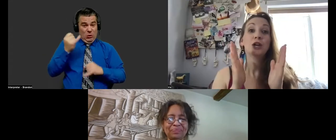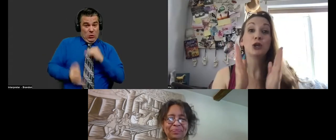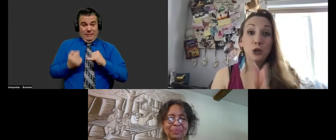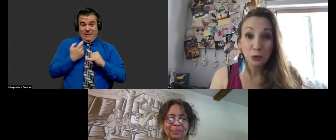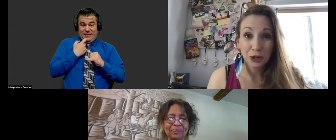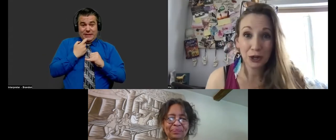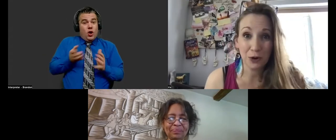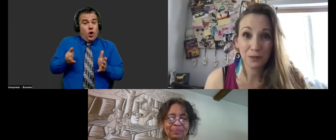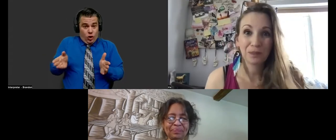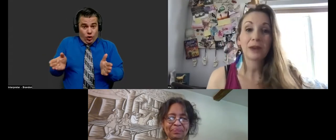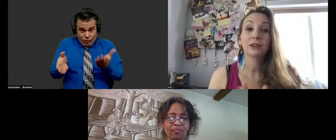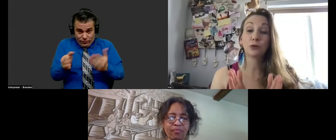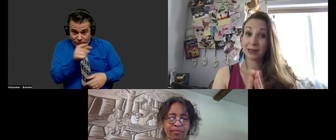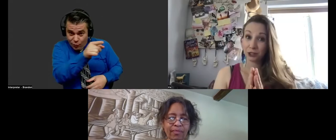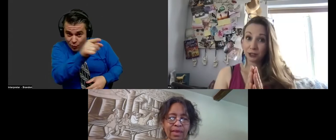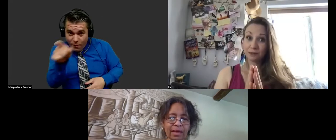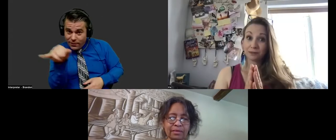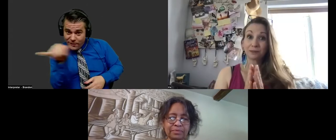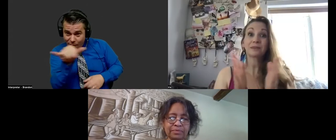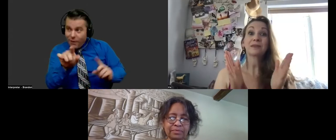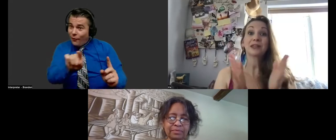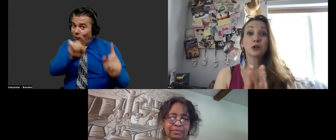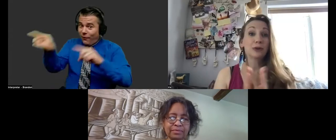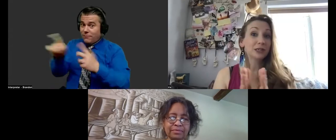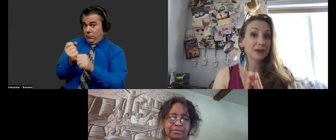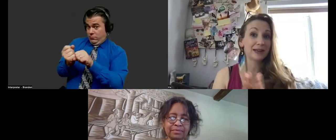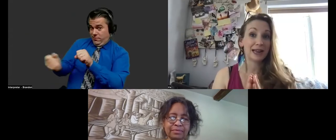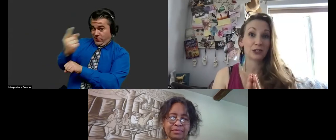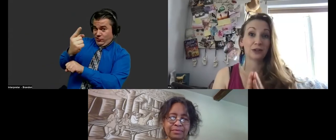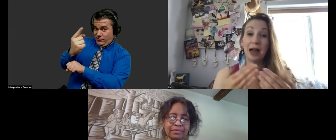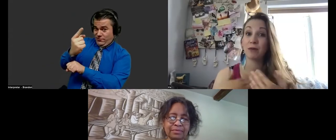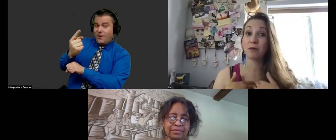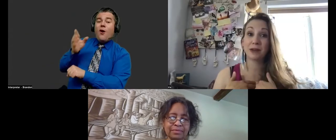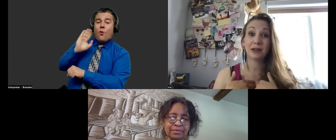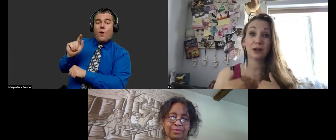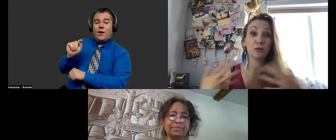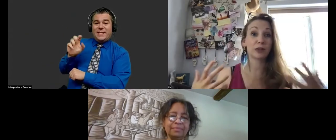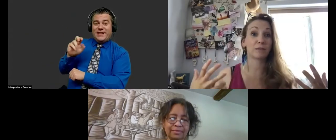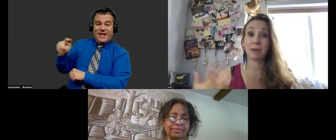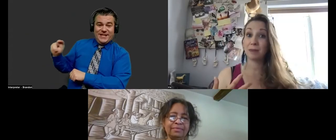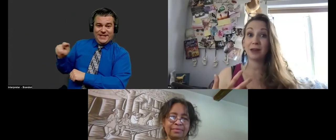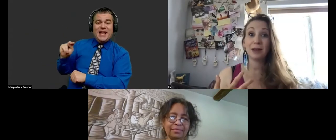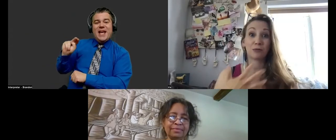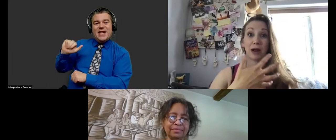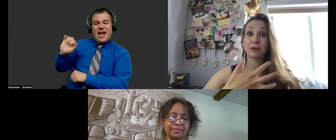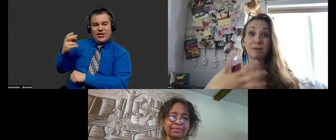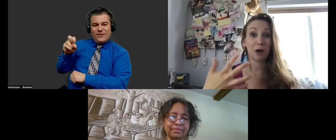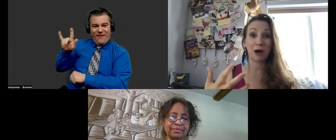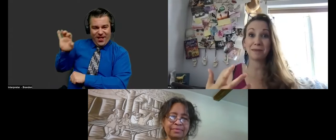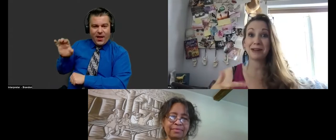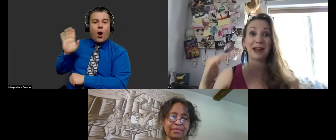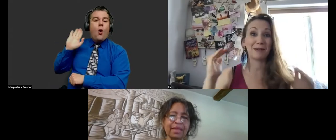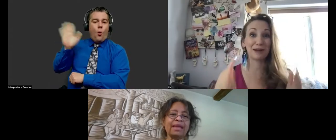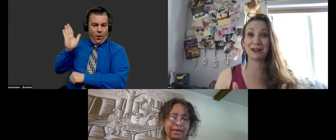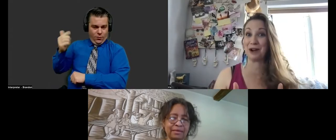encouraging you to go. So next year is going to be in Nashville. I will be there with my baby wrapped up and